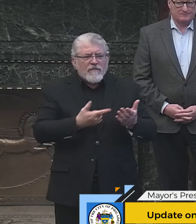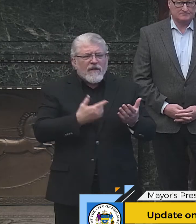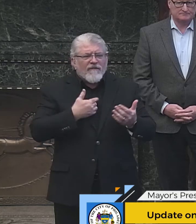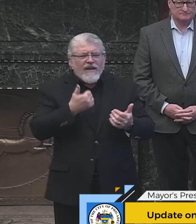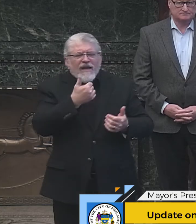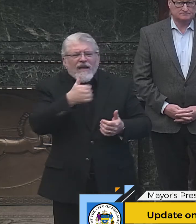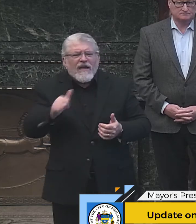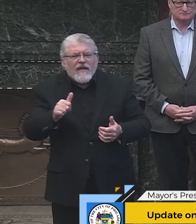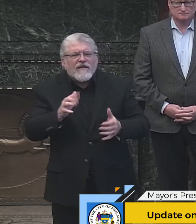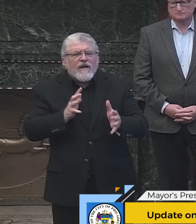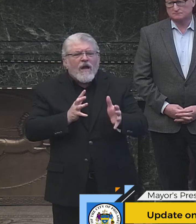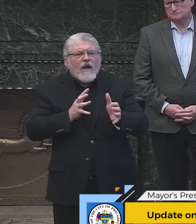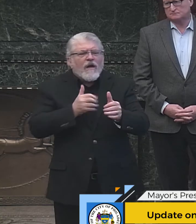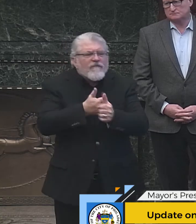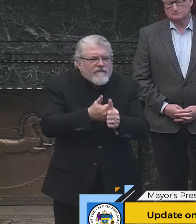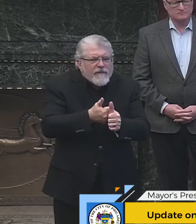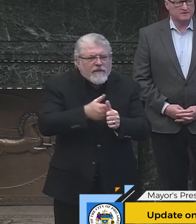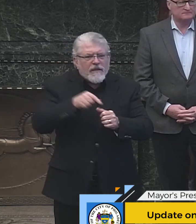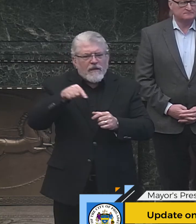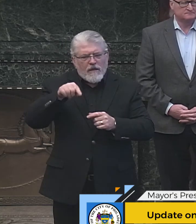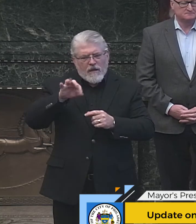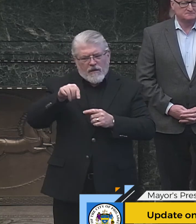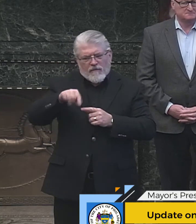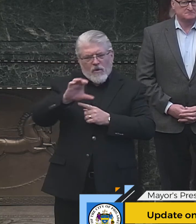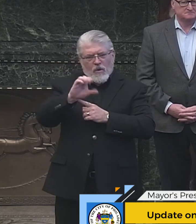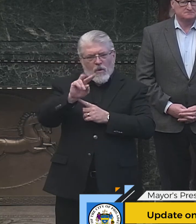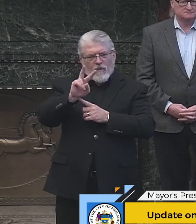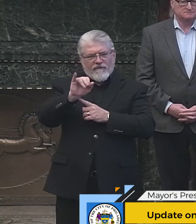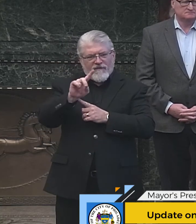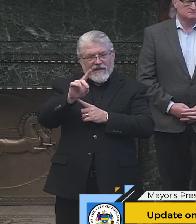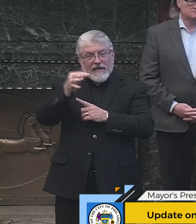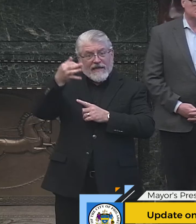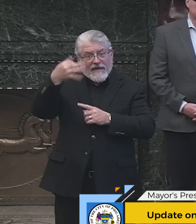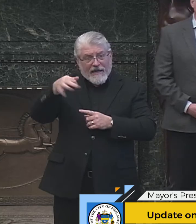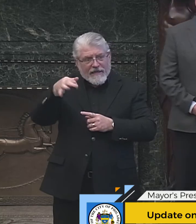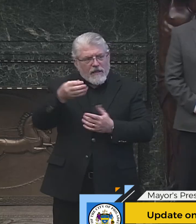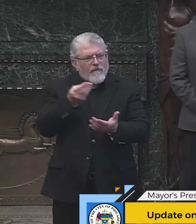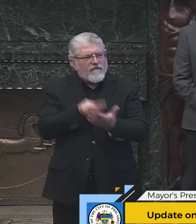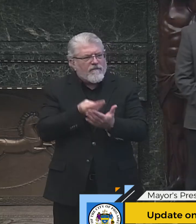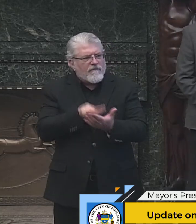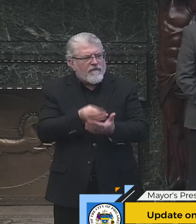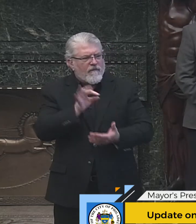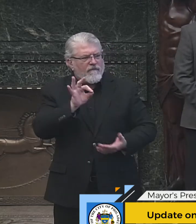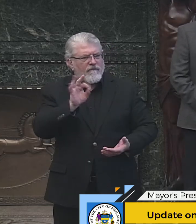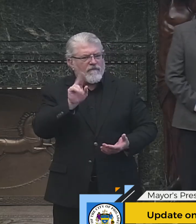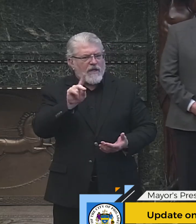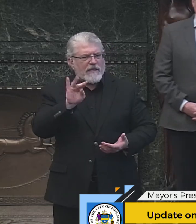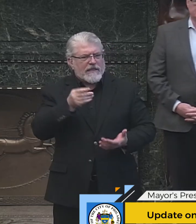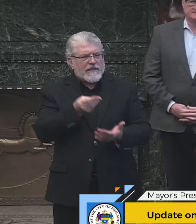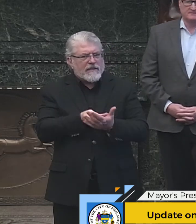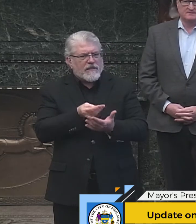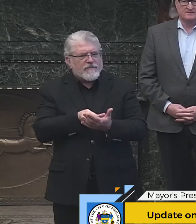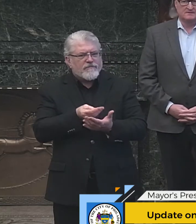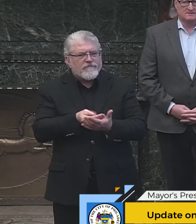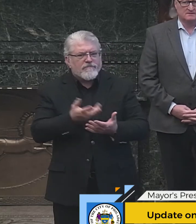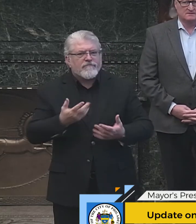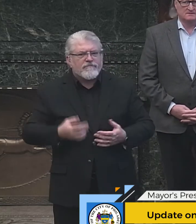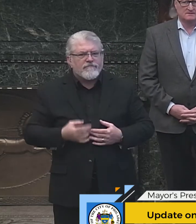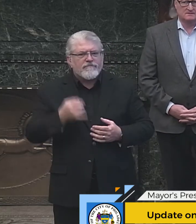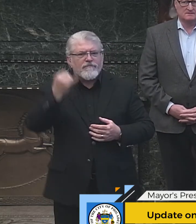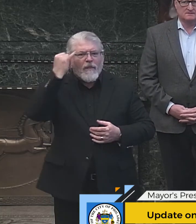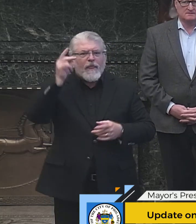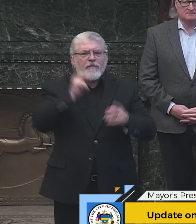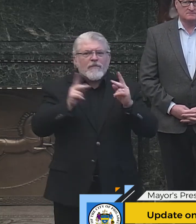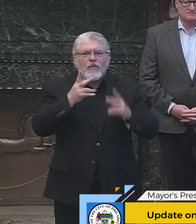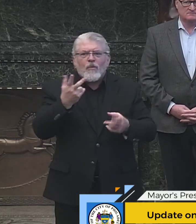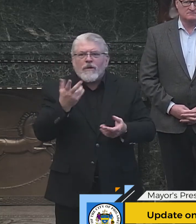about whether people have signed up to volunteer, whether new organizations have signed up for